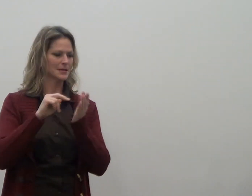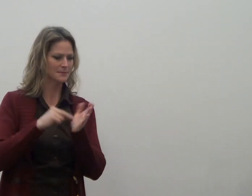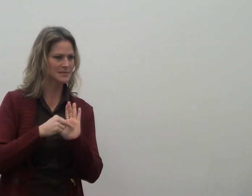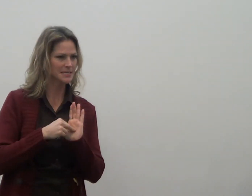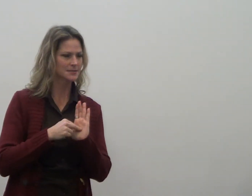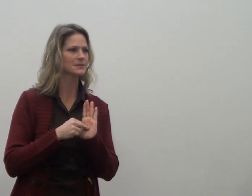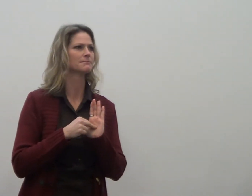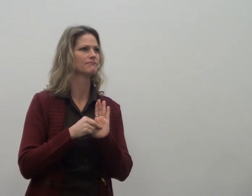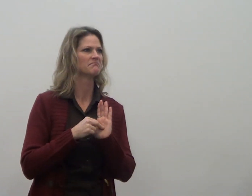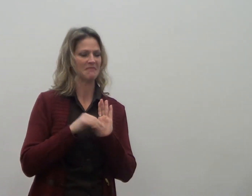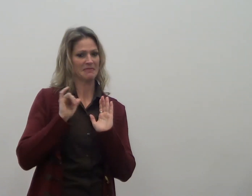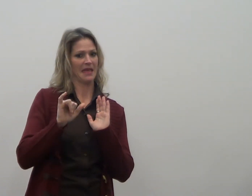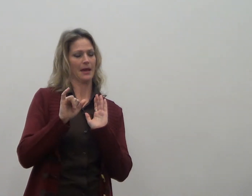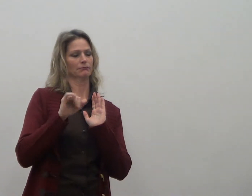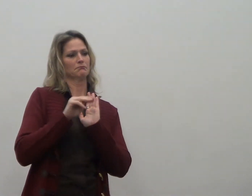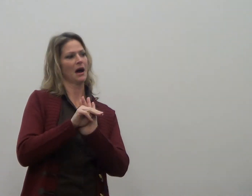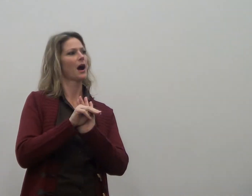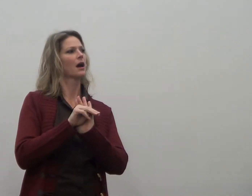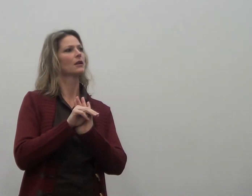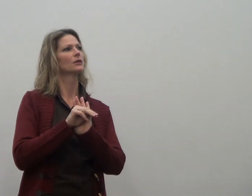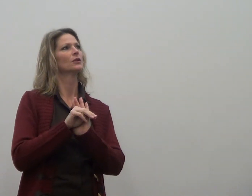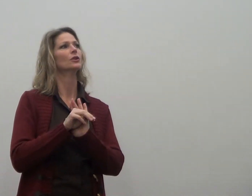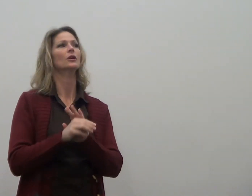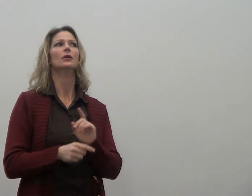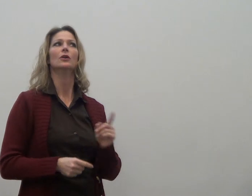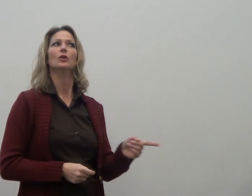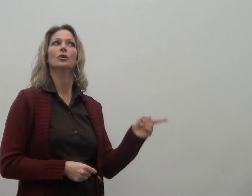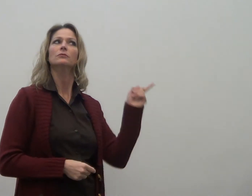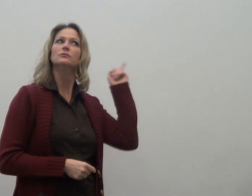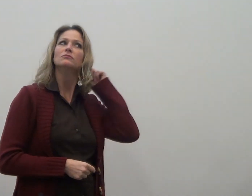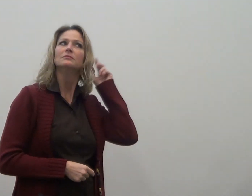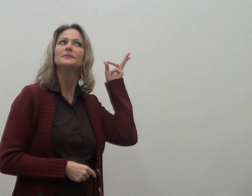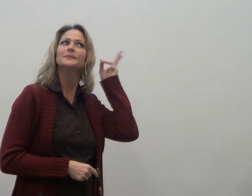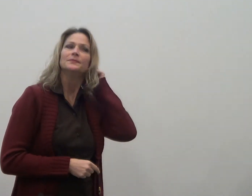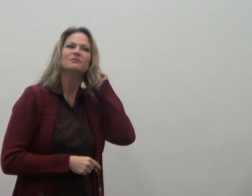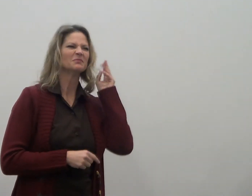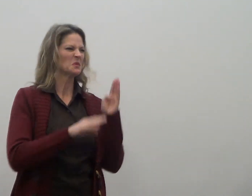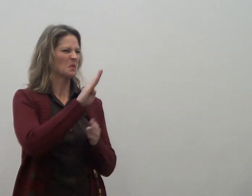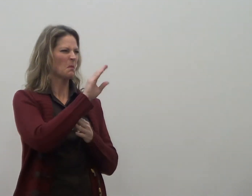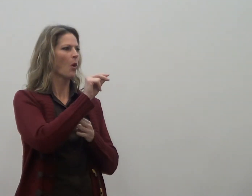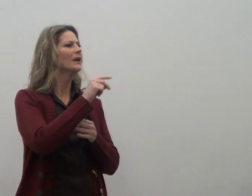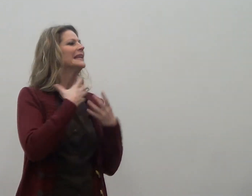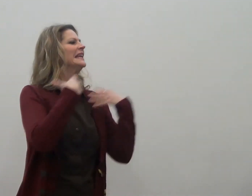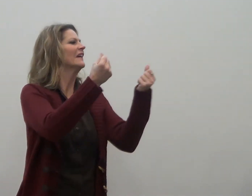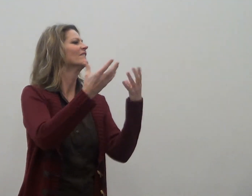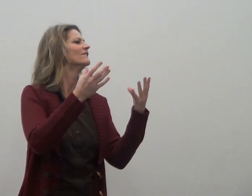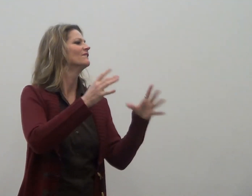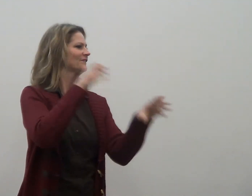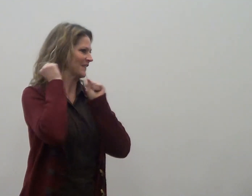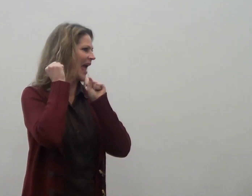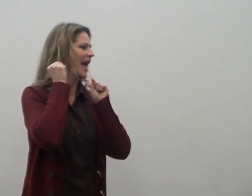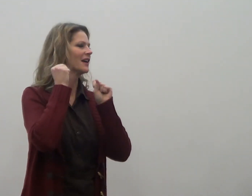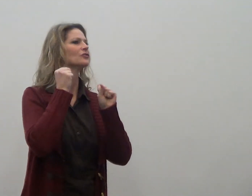to, in the surgery, bond to the bones. That way it was faster turnout for being allowed to